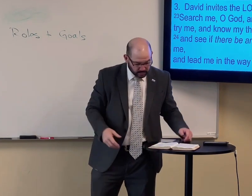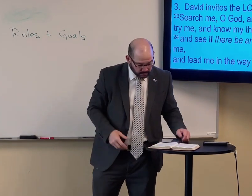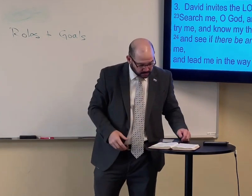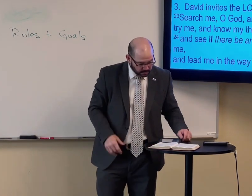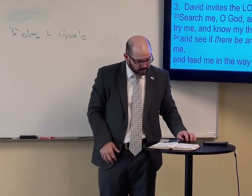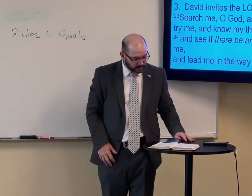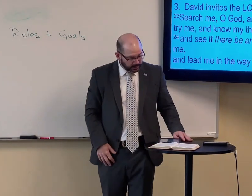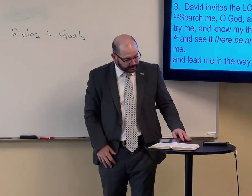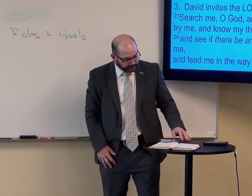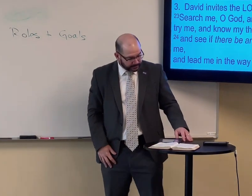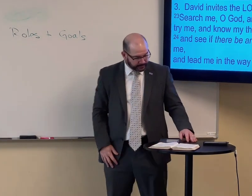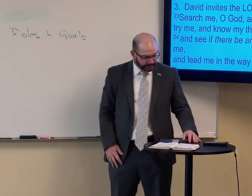How is it?